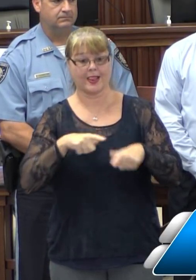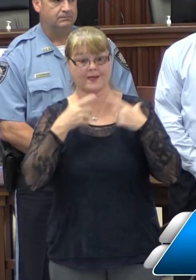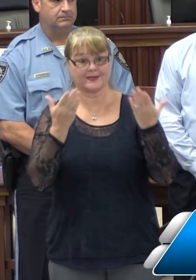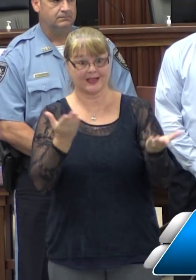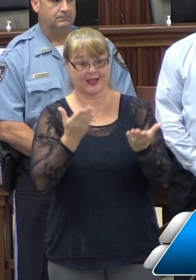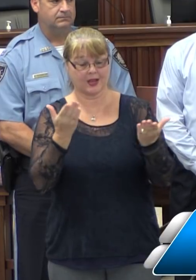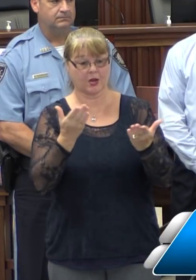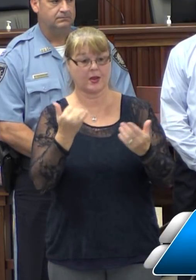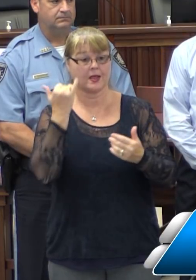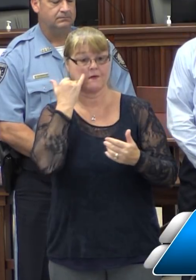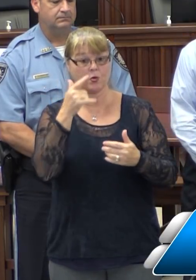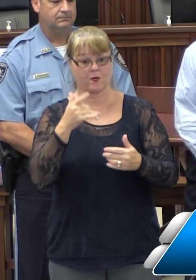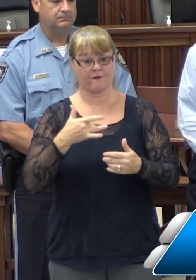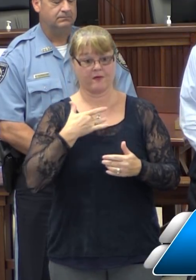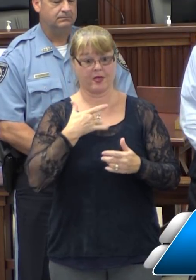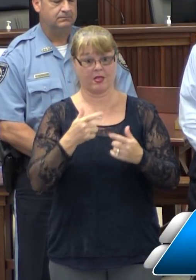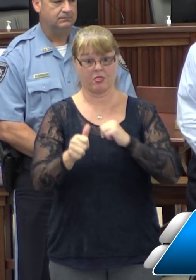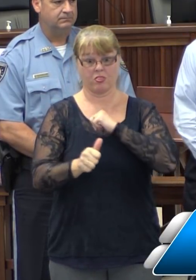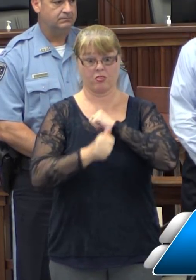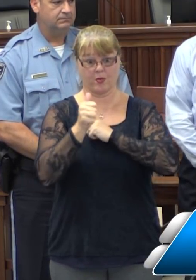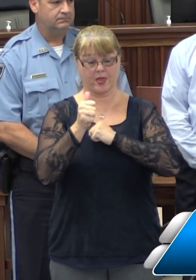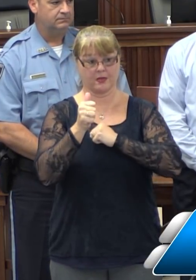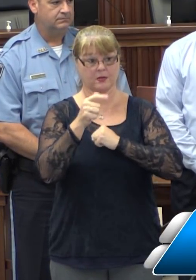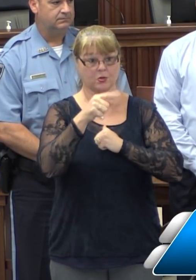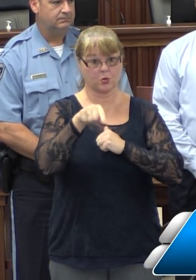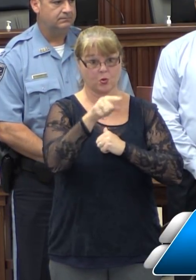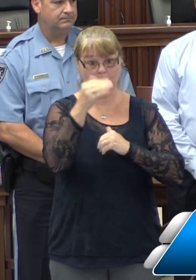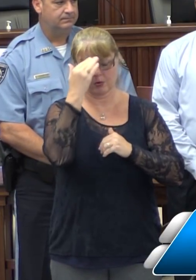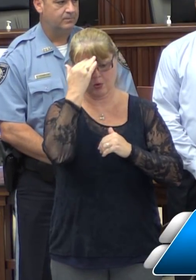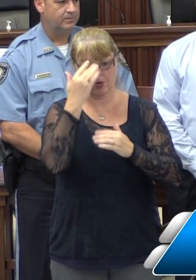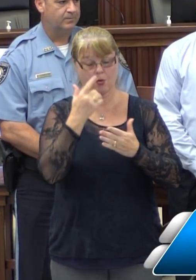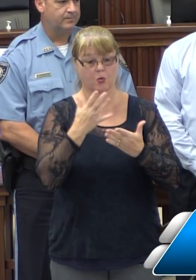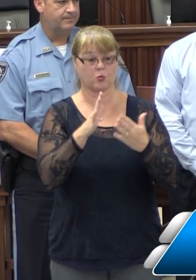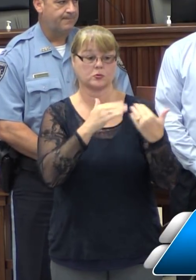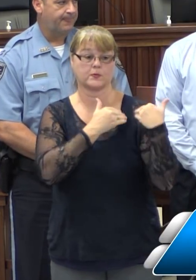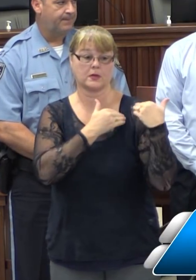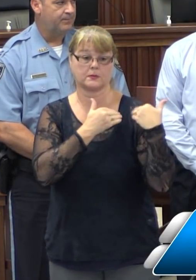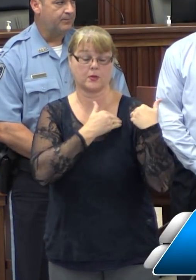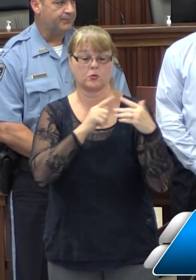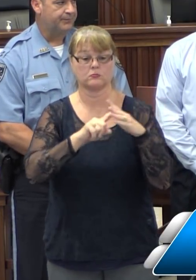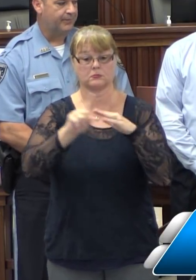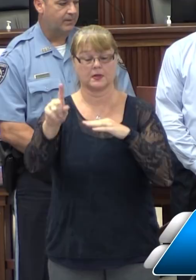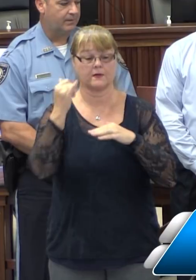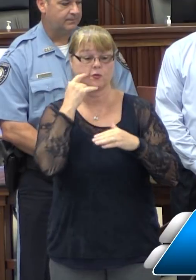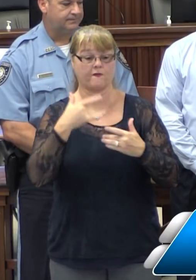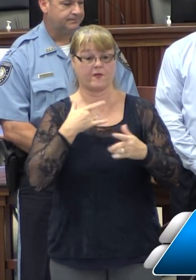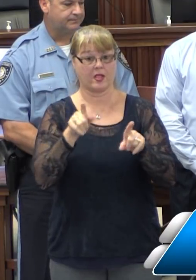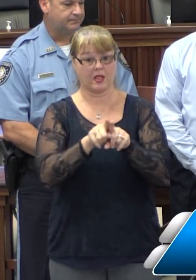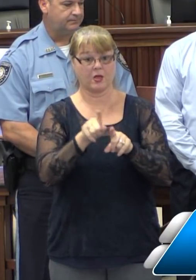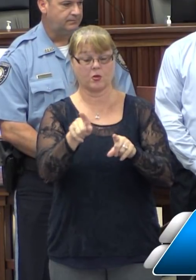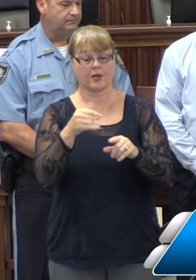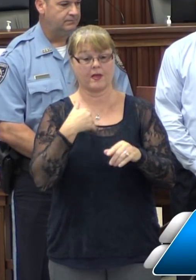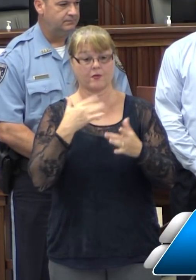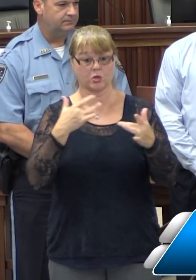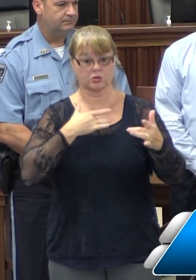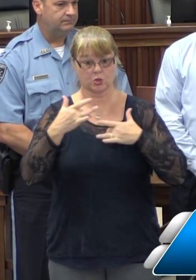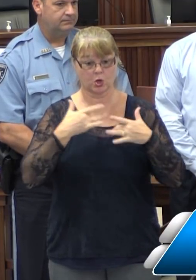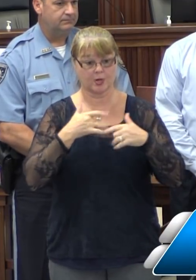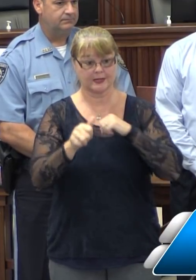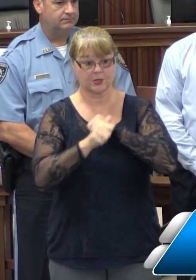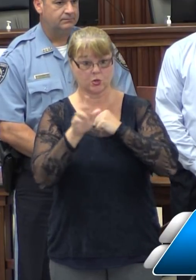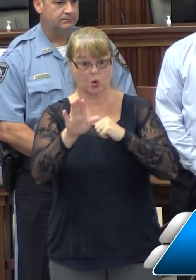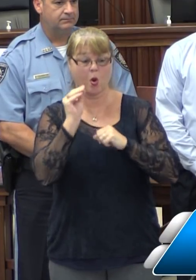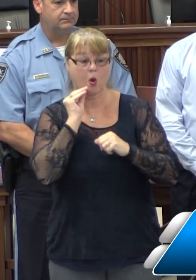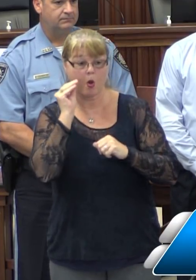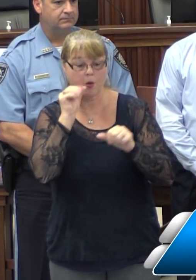an evacuation order if you feel threatened. You need to take the personal responsibility to make sure that if you have a concern and